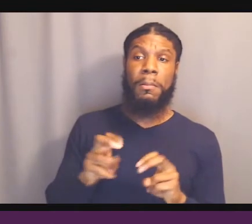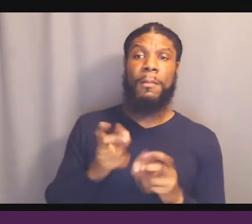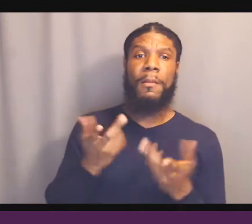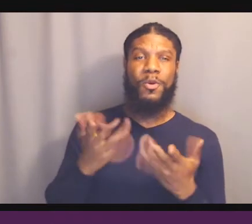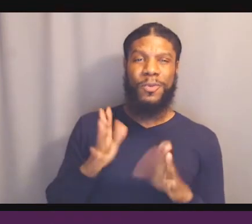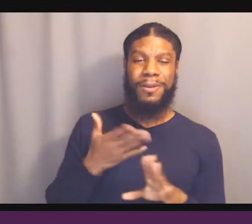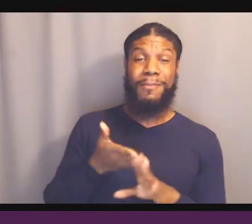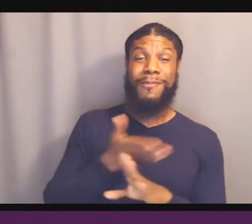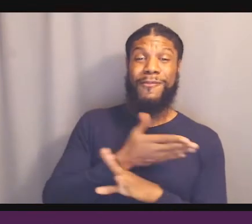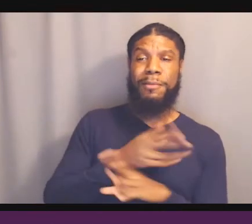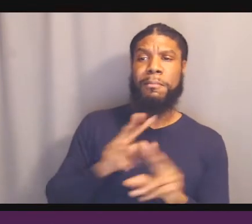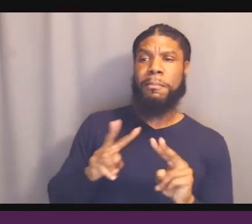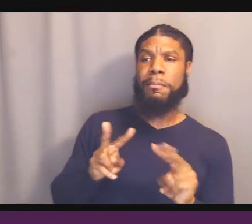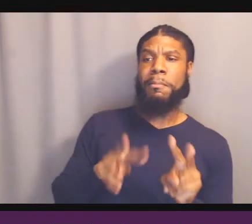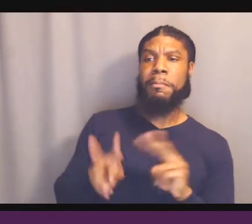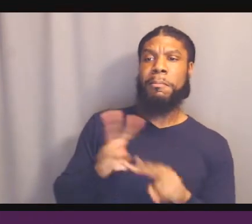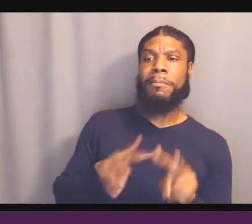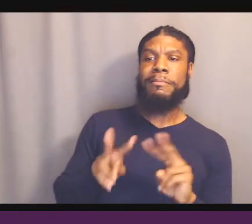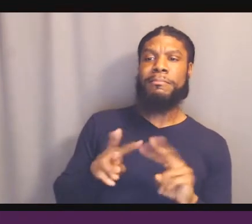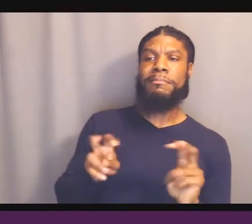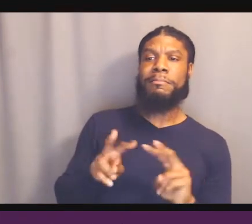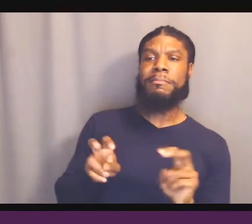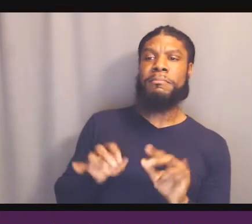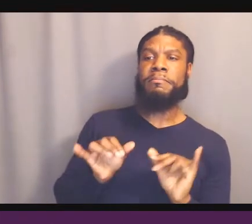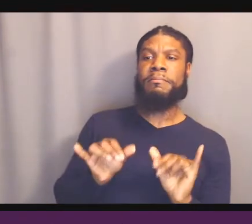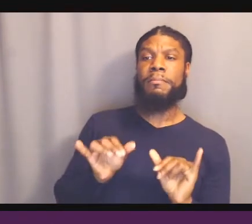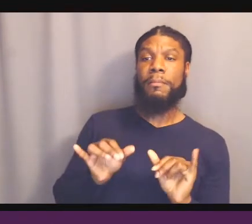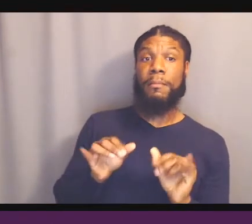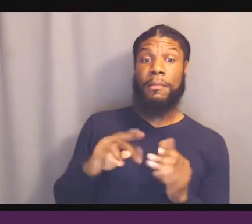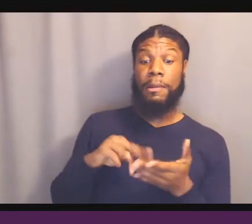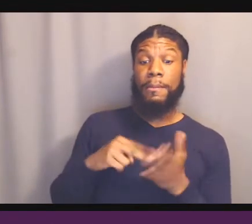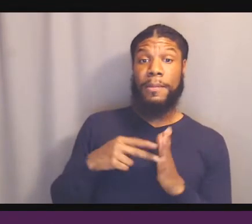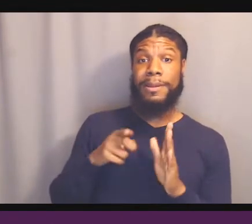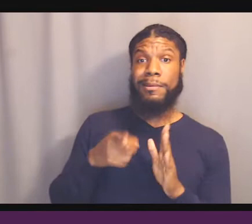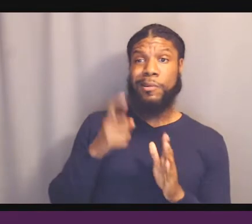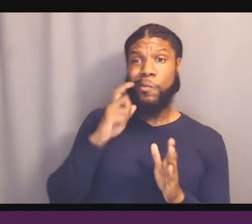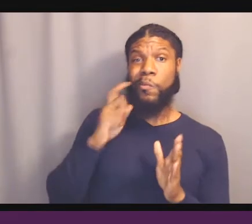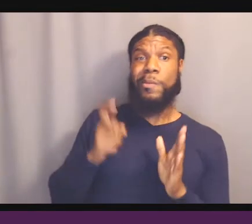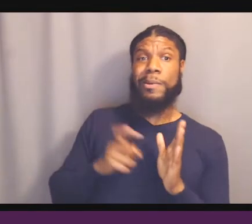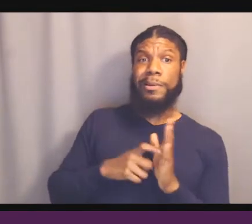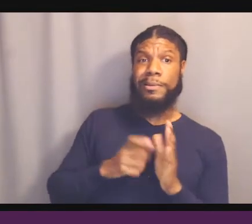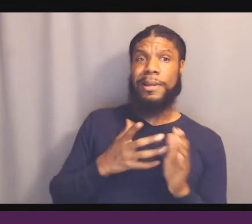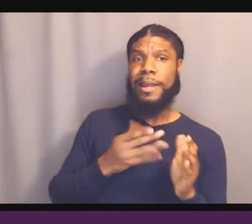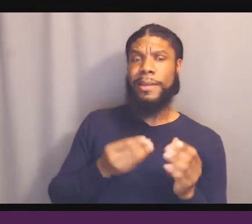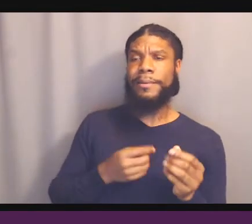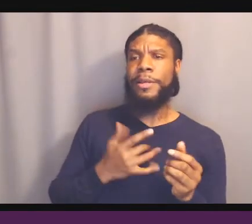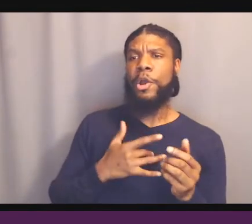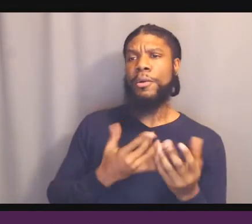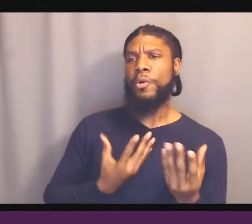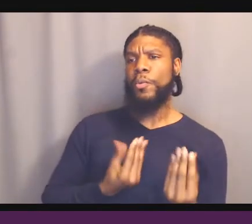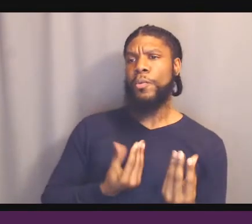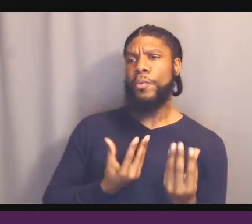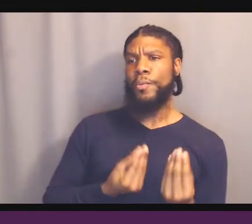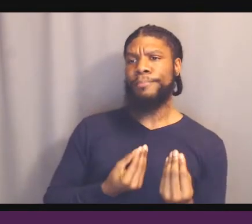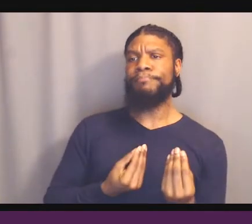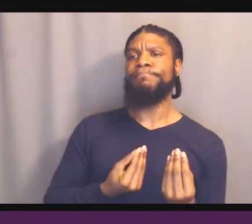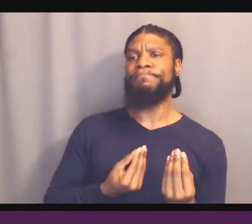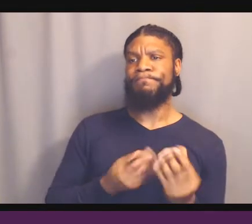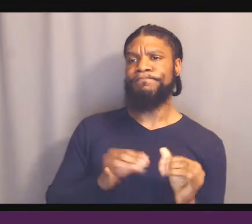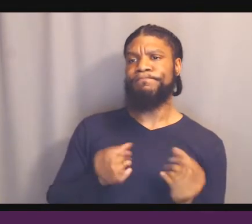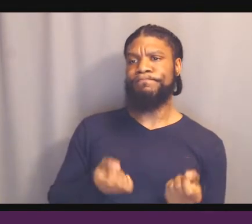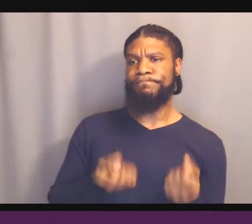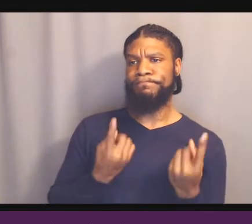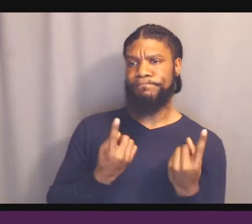on. Seeing her means that he recognized and empathized with what she was going through. He didn't